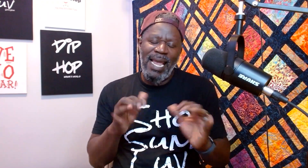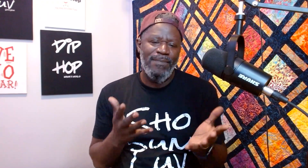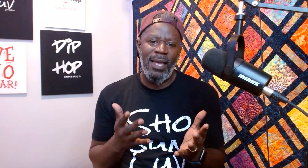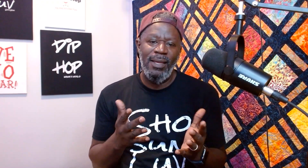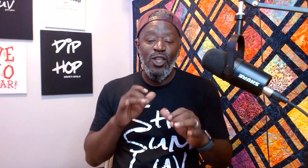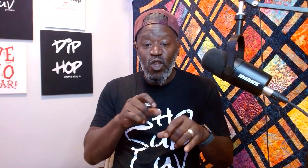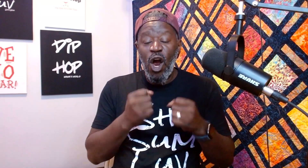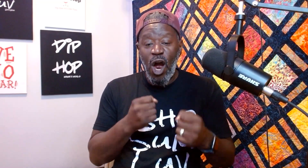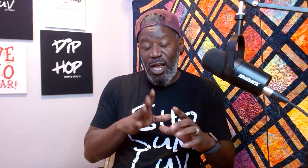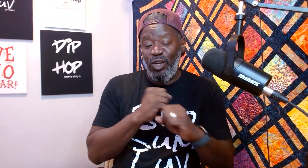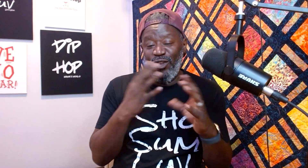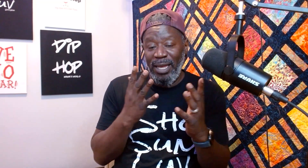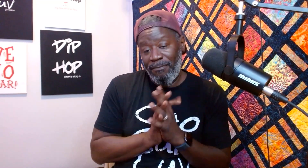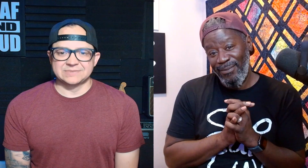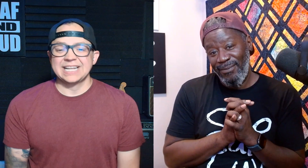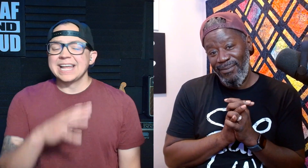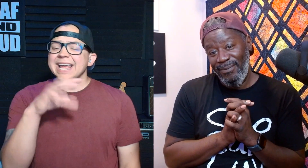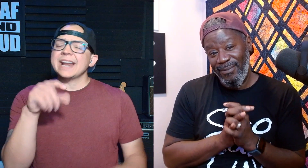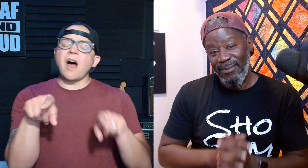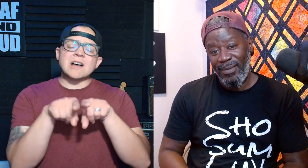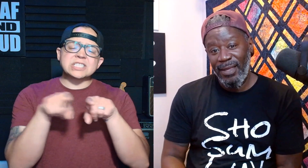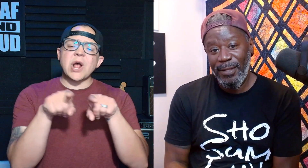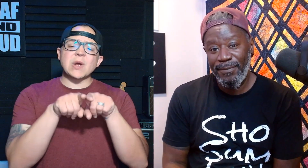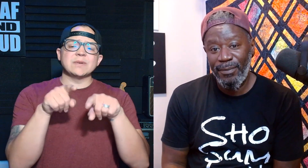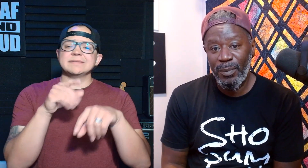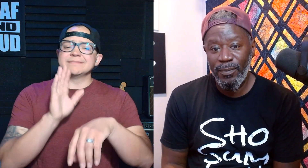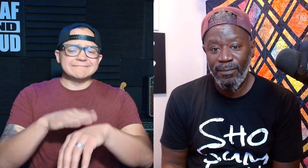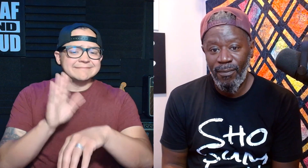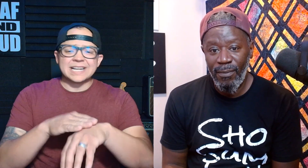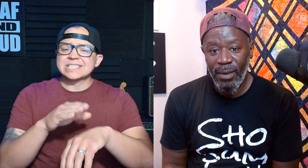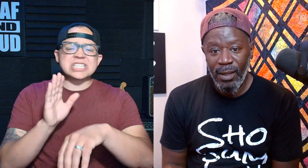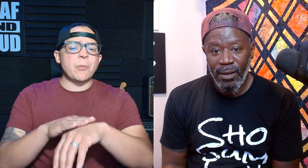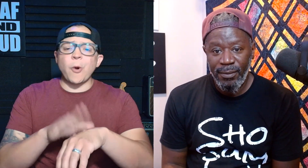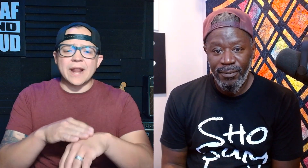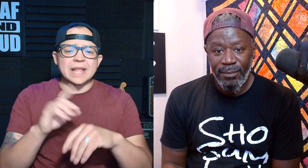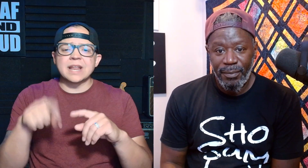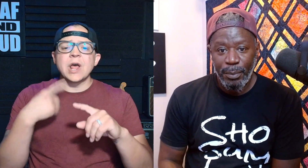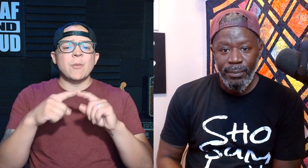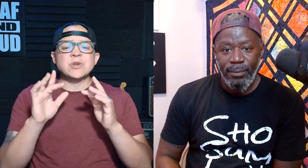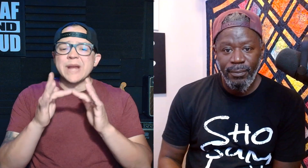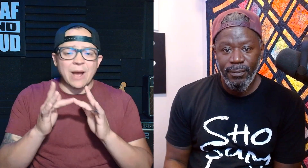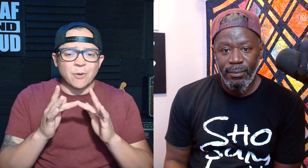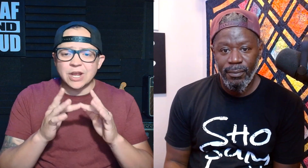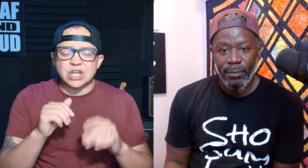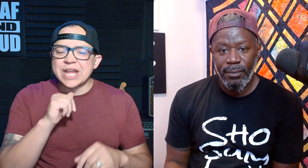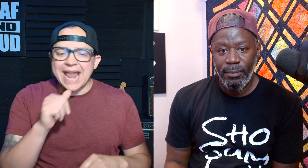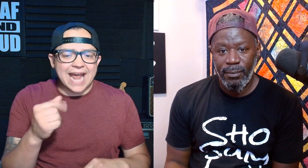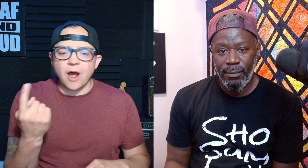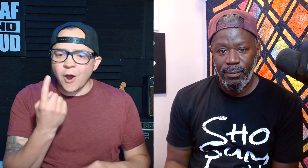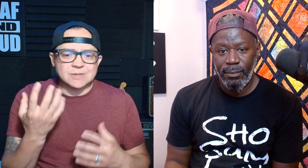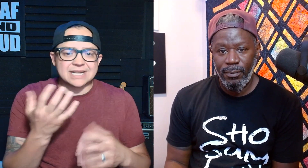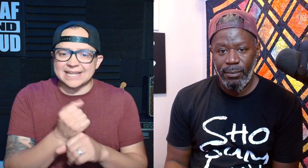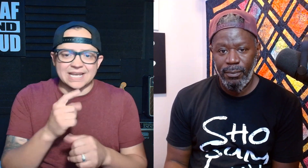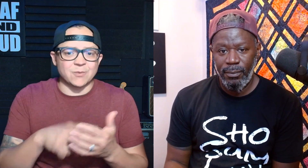The same thing. Your car is your dream. And also, just a warning, when you network, you're